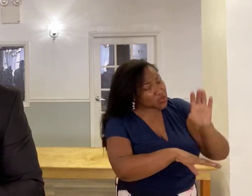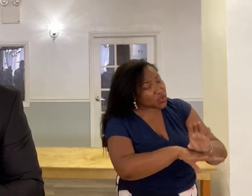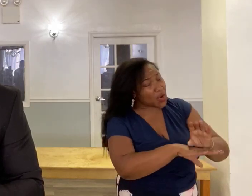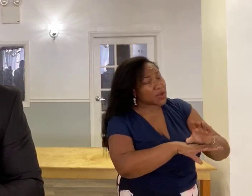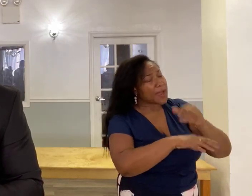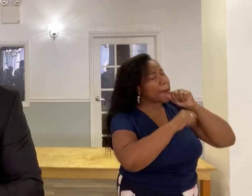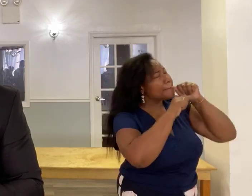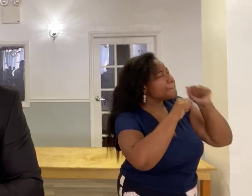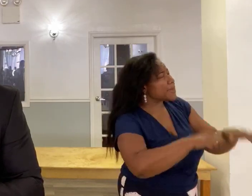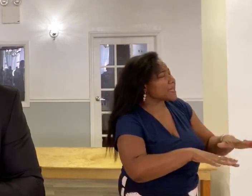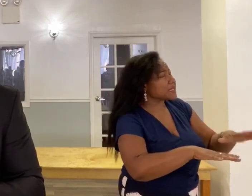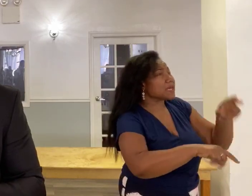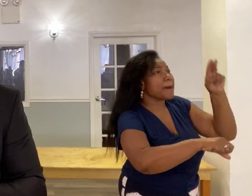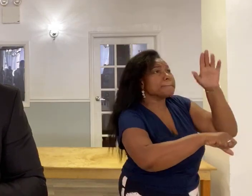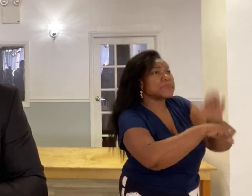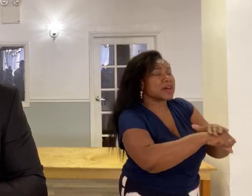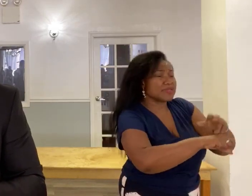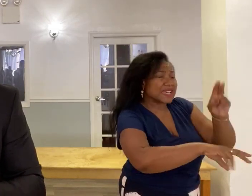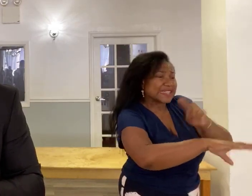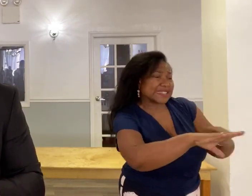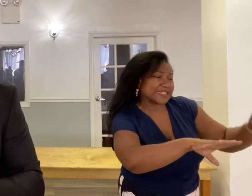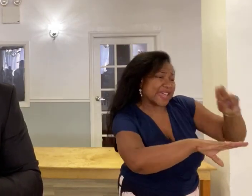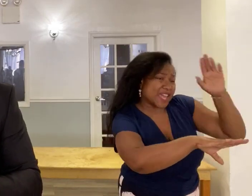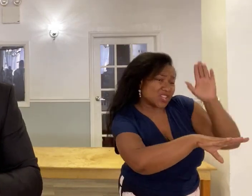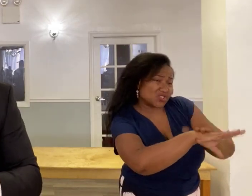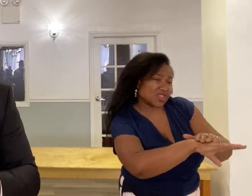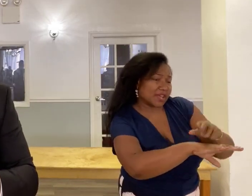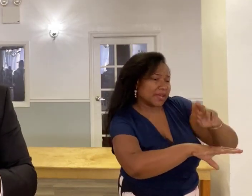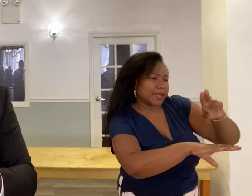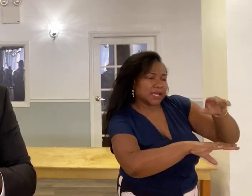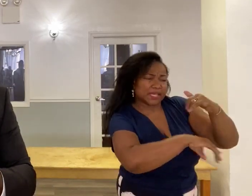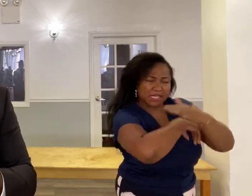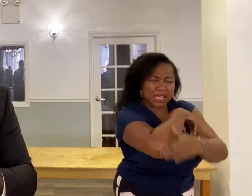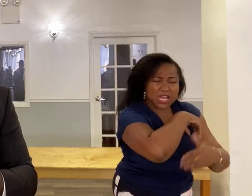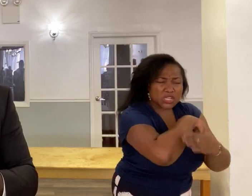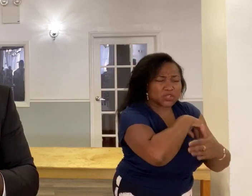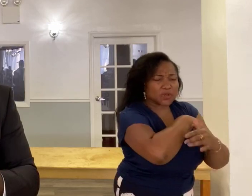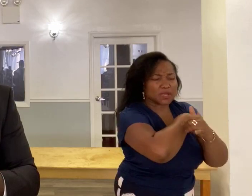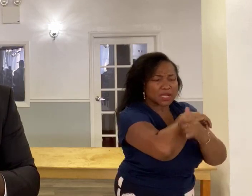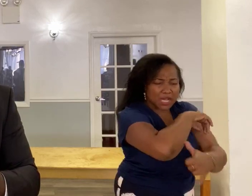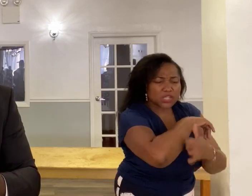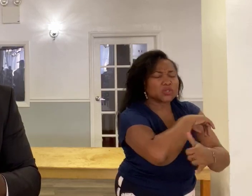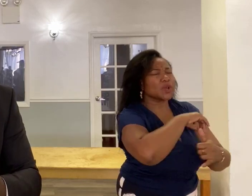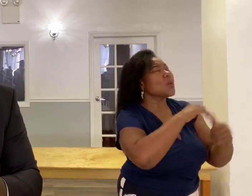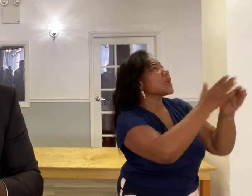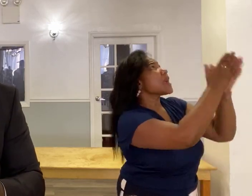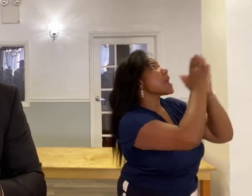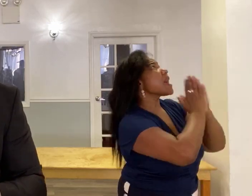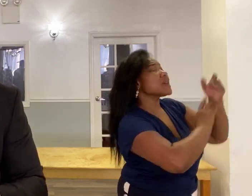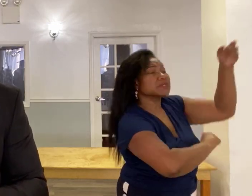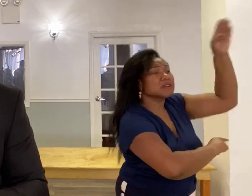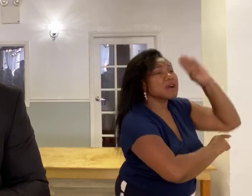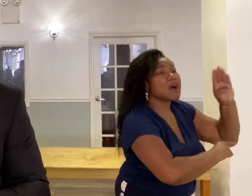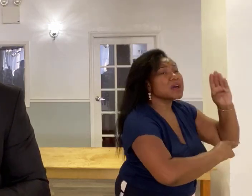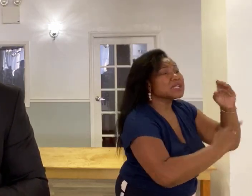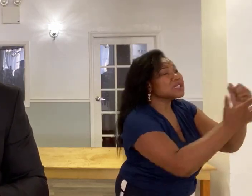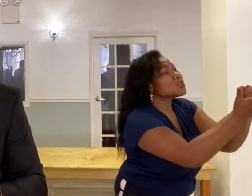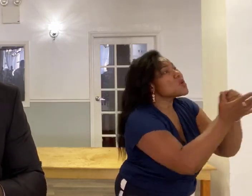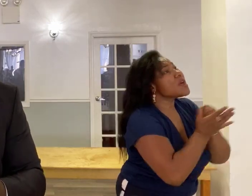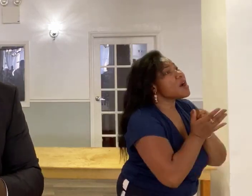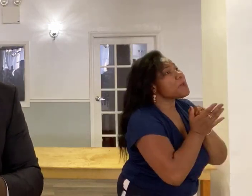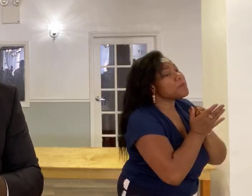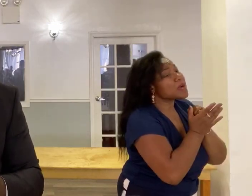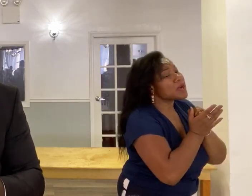his blessing upon this nation. We ask God to intervene in the